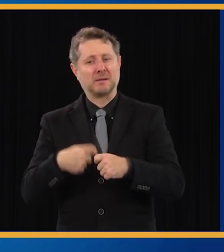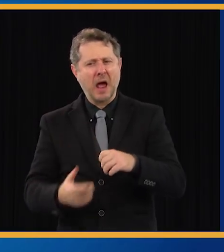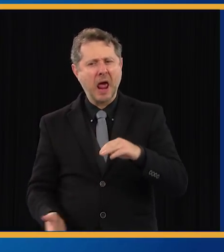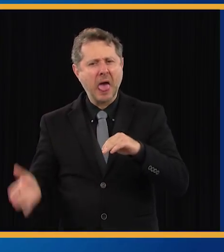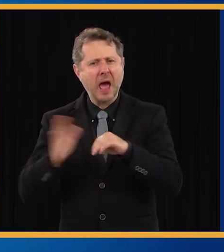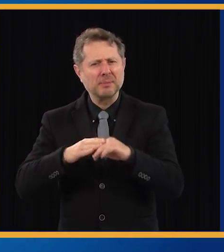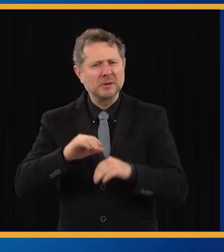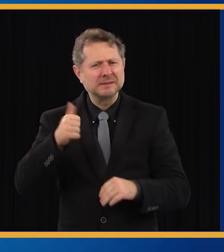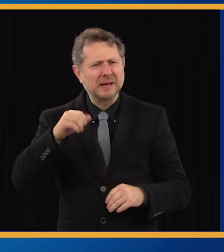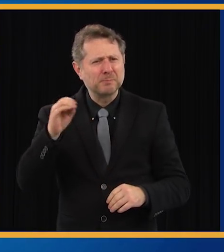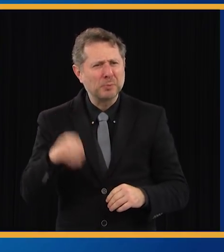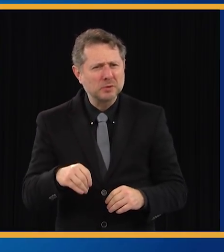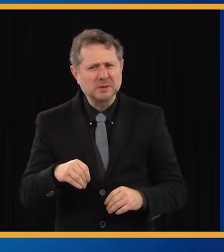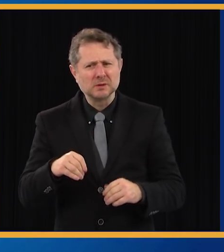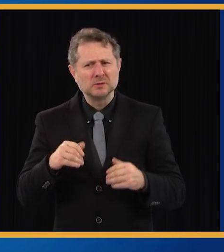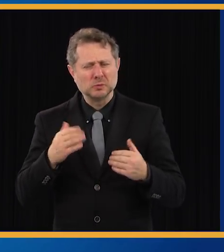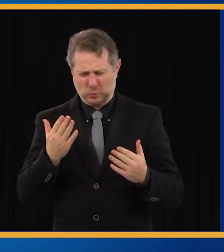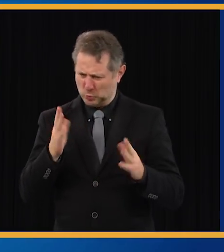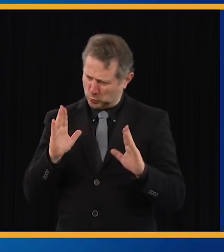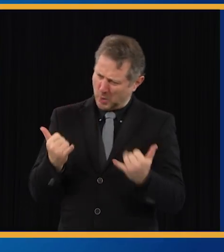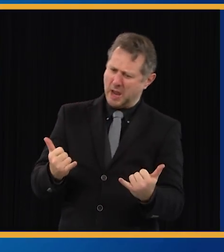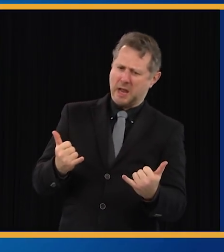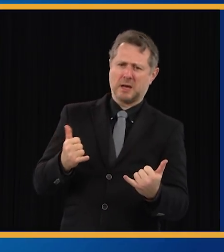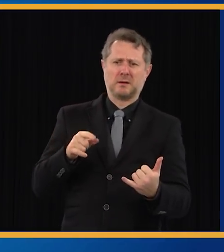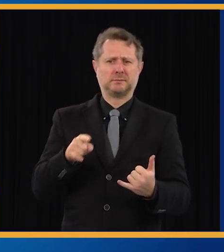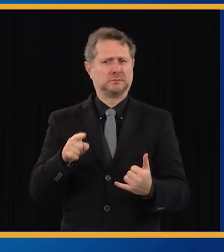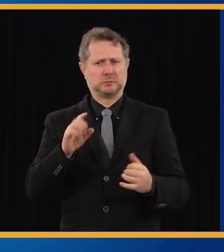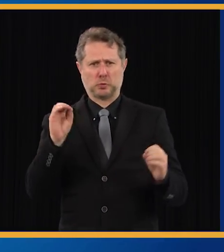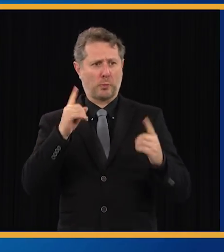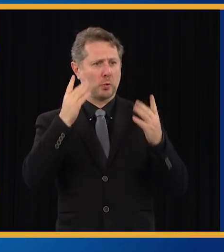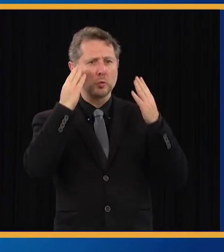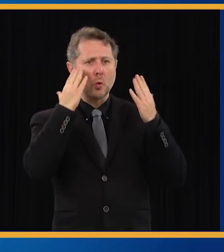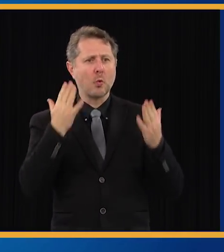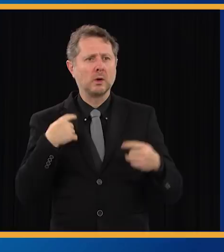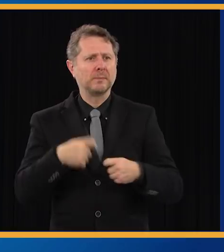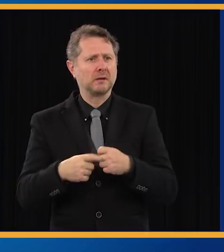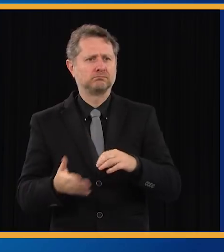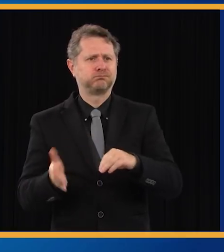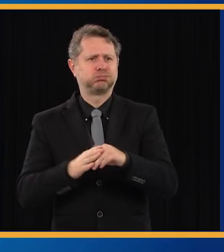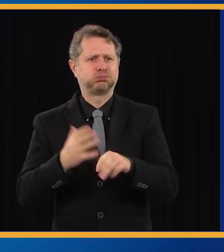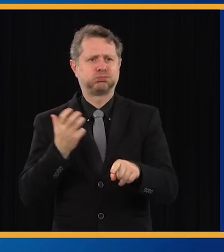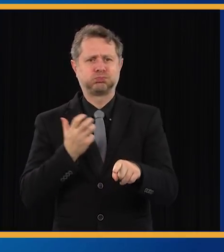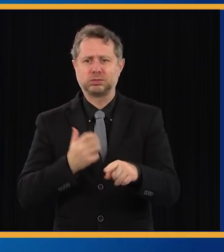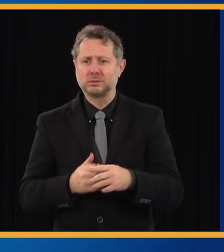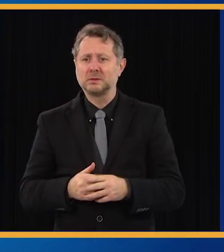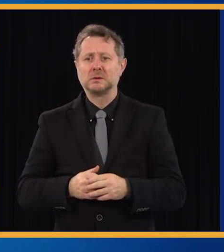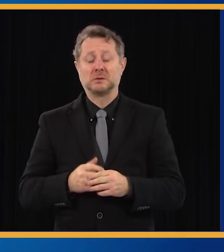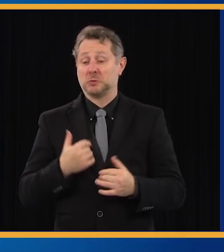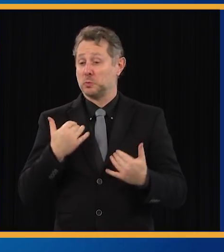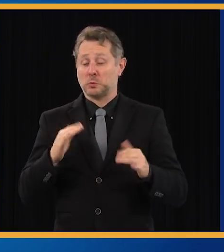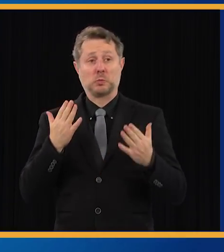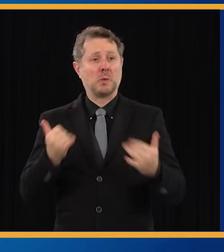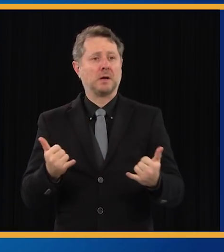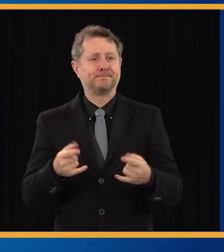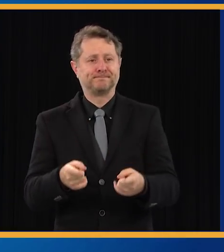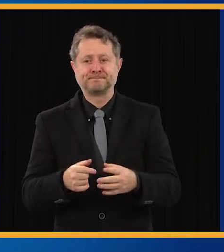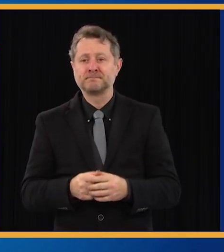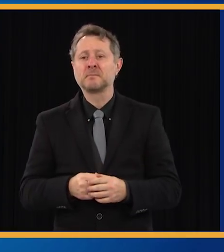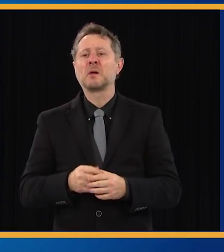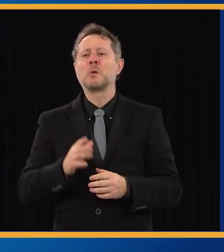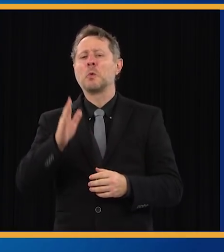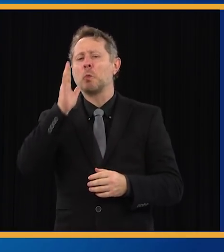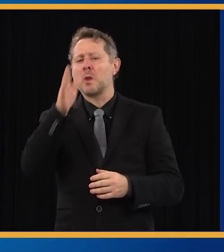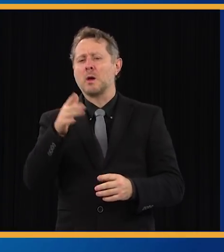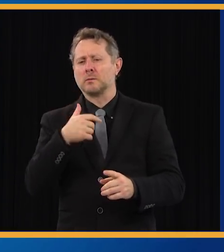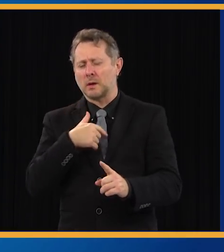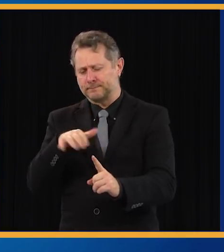can explain what caused that jump in this survey, and it's something we're going to watch, and we're doing